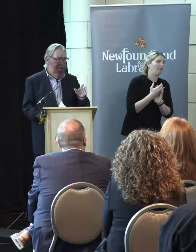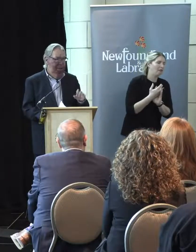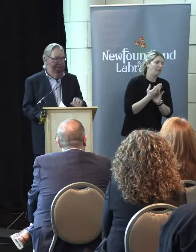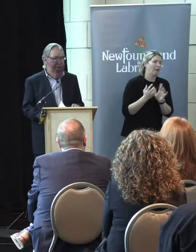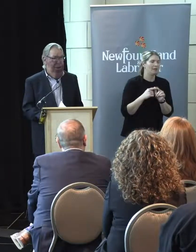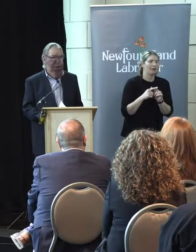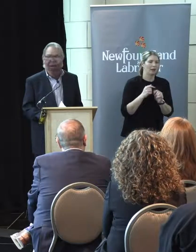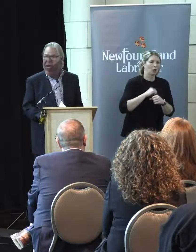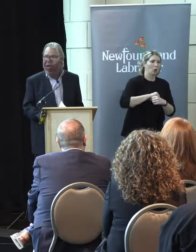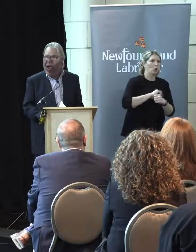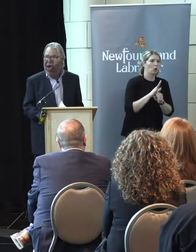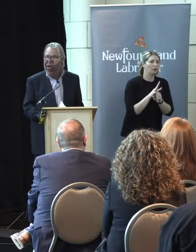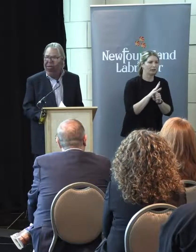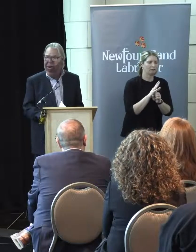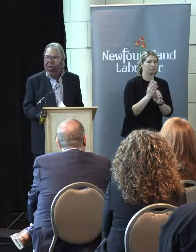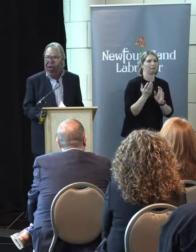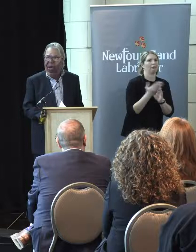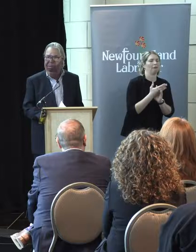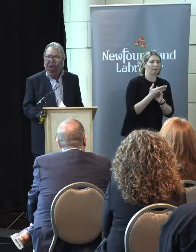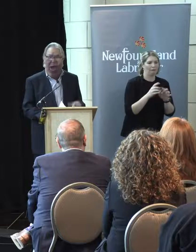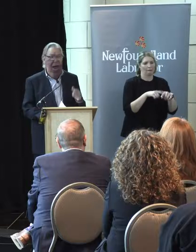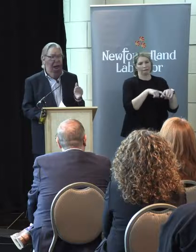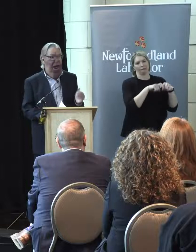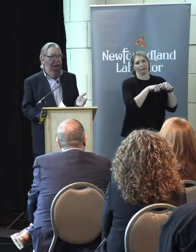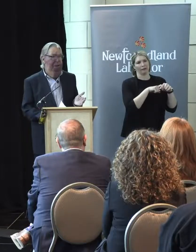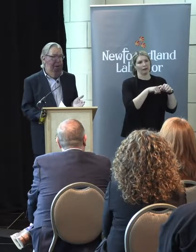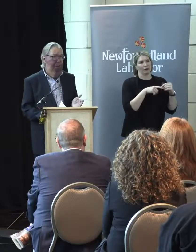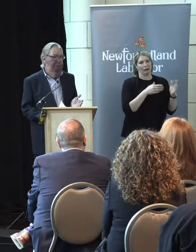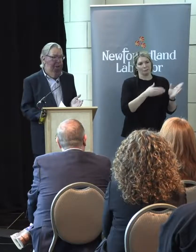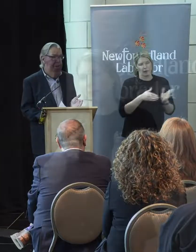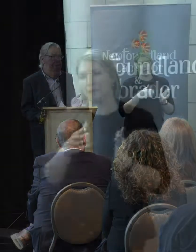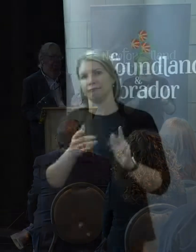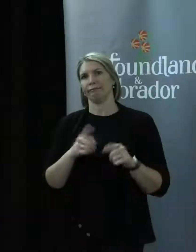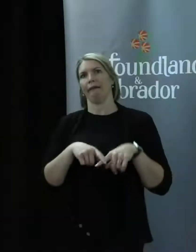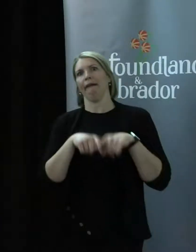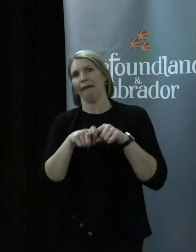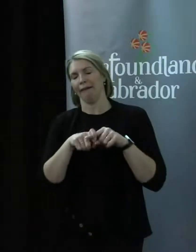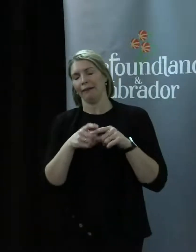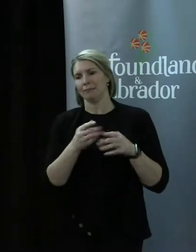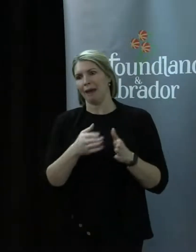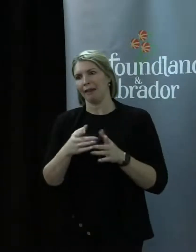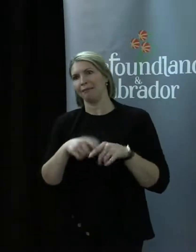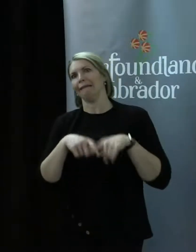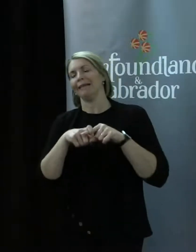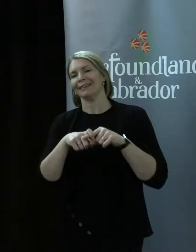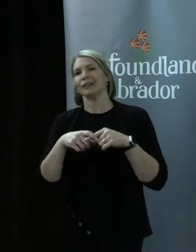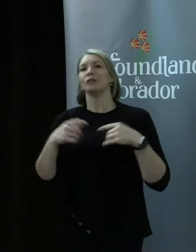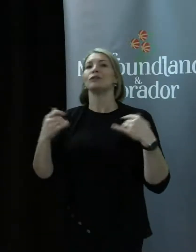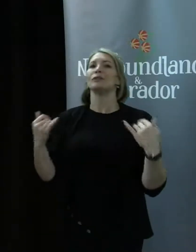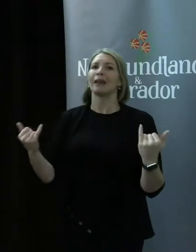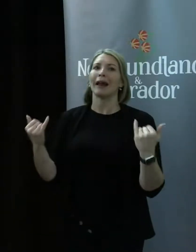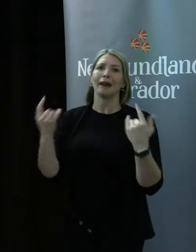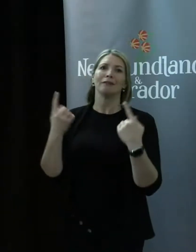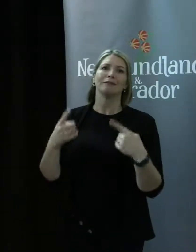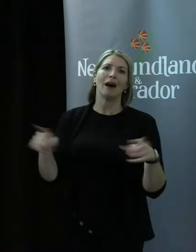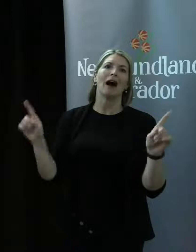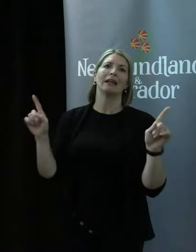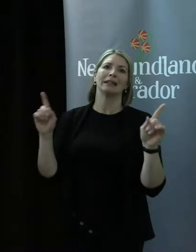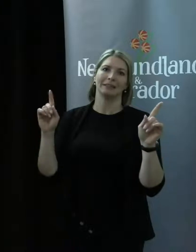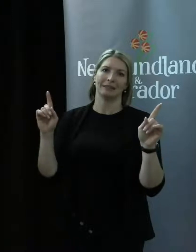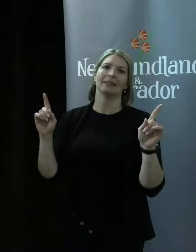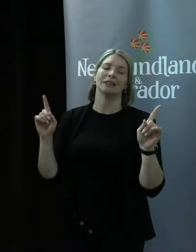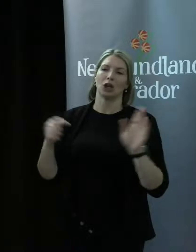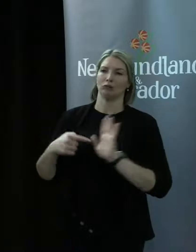we've had to refocus and change a few times. I think what we're unveiling here today is